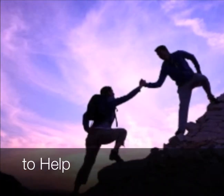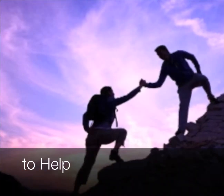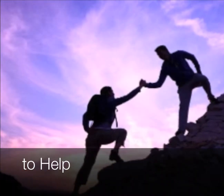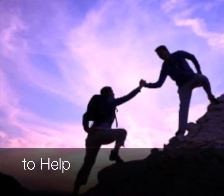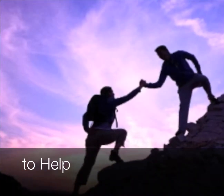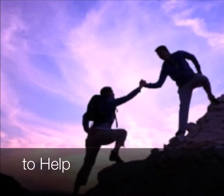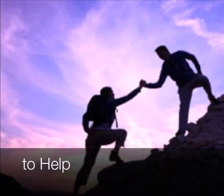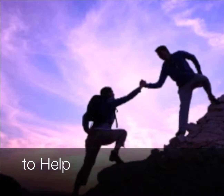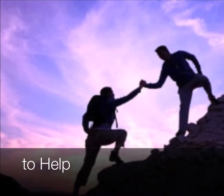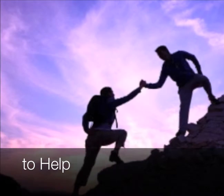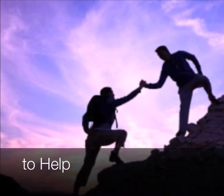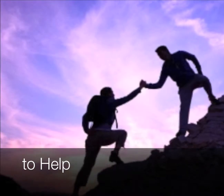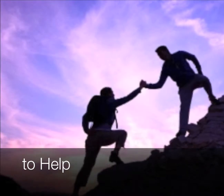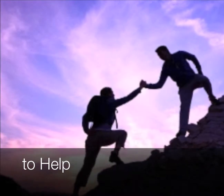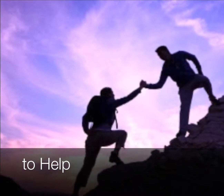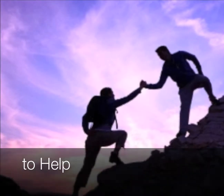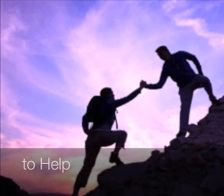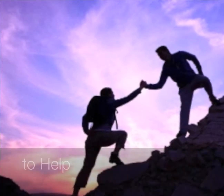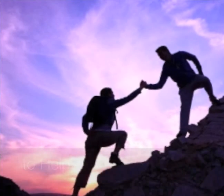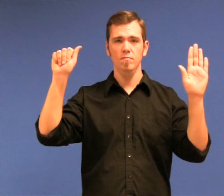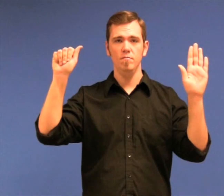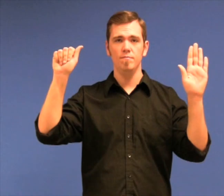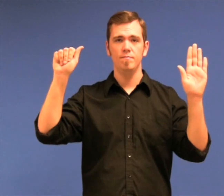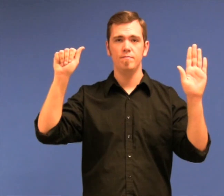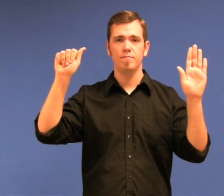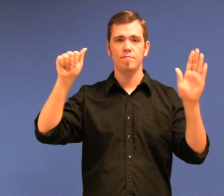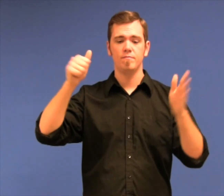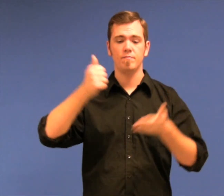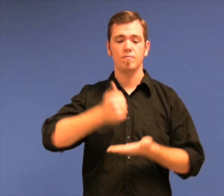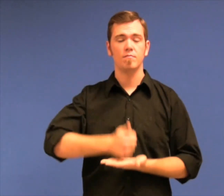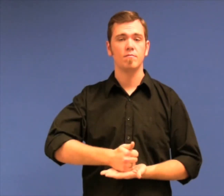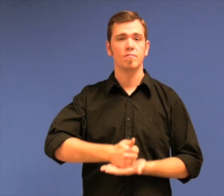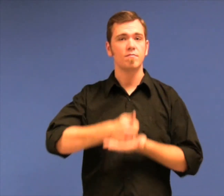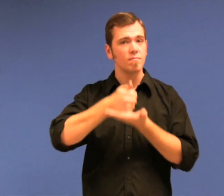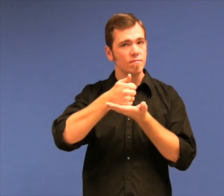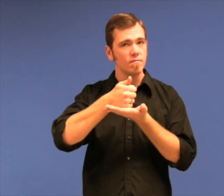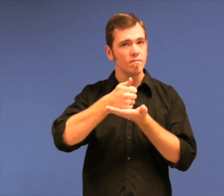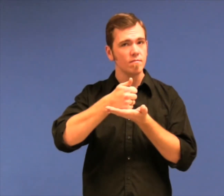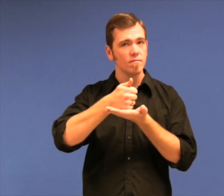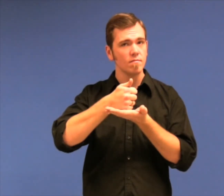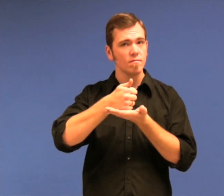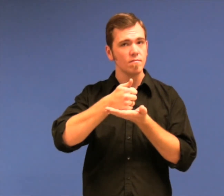directional verbs. We'll talk about what that means in class, but the first one's help. The general sign for help is help.